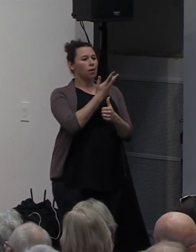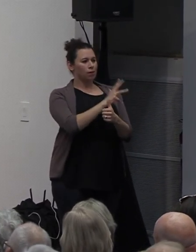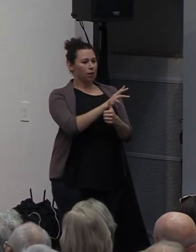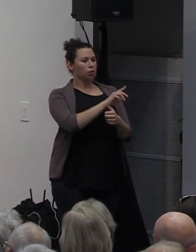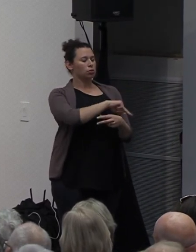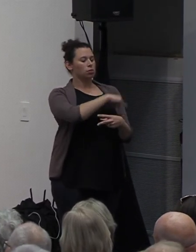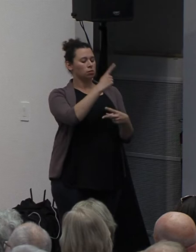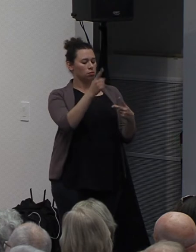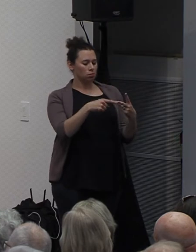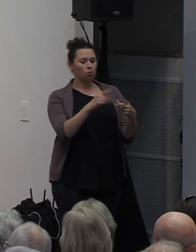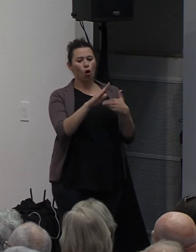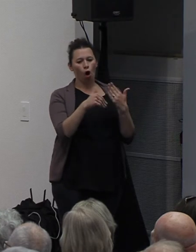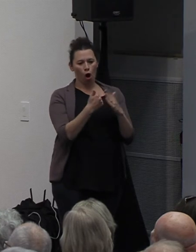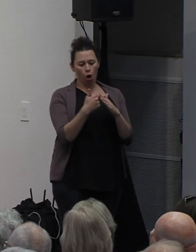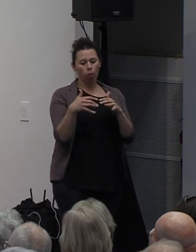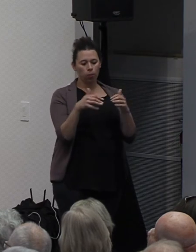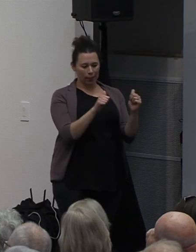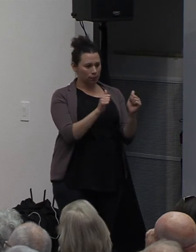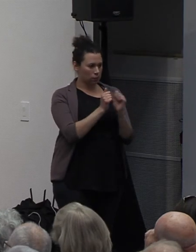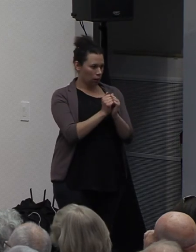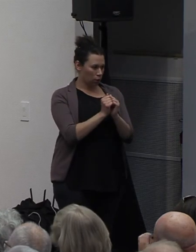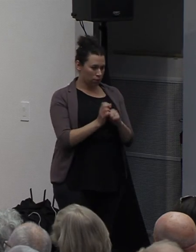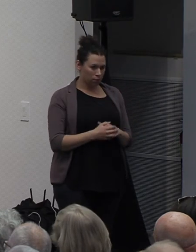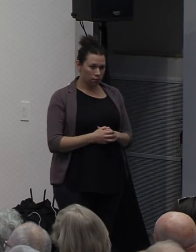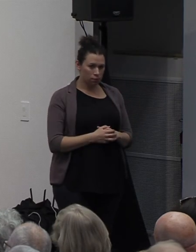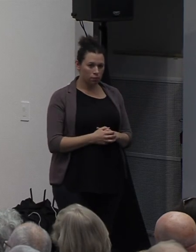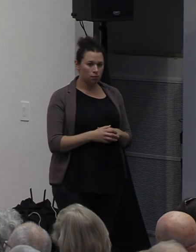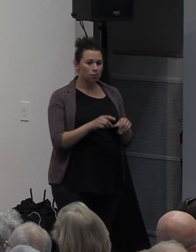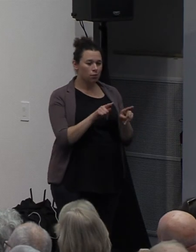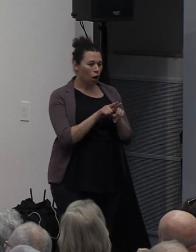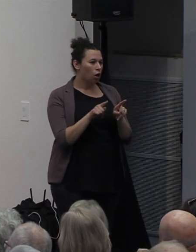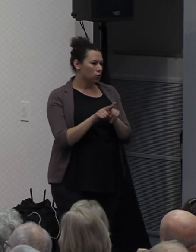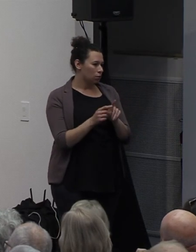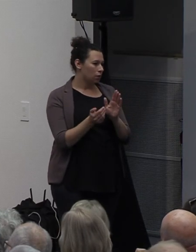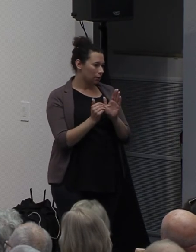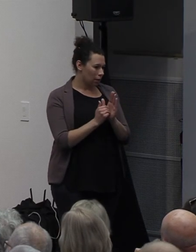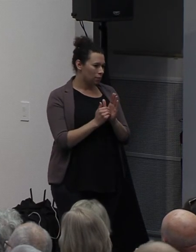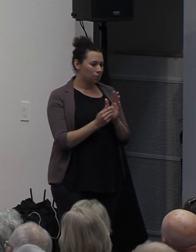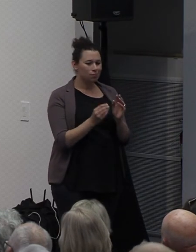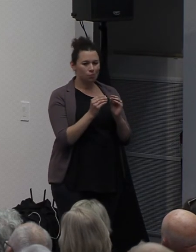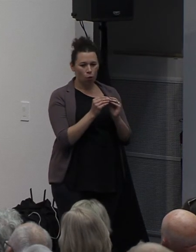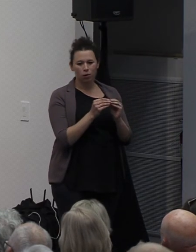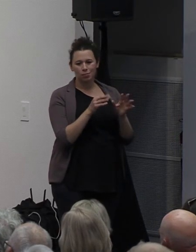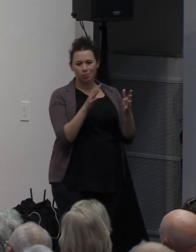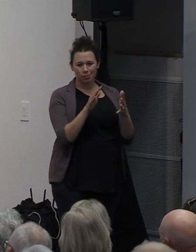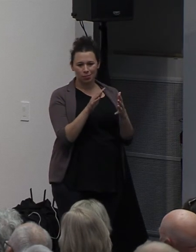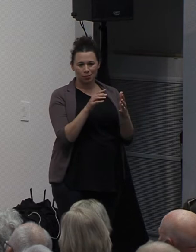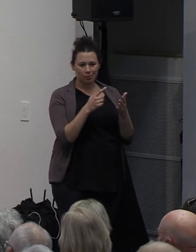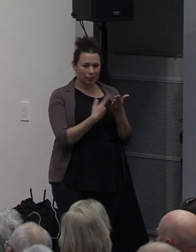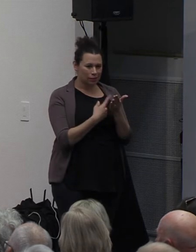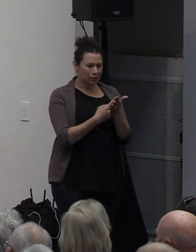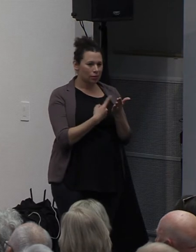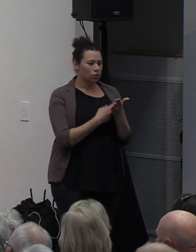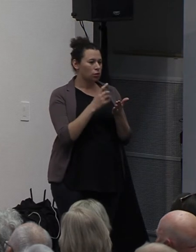Kemper together. I would also like to give a content warning for further discussion of genocide and death.